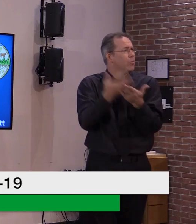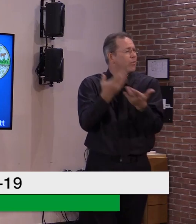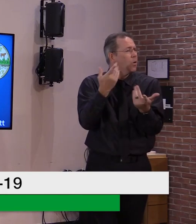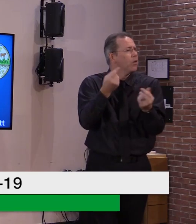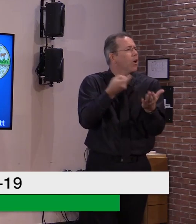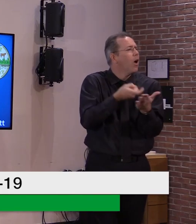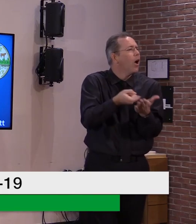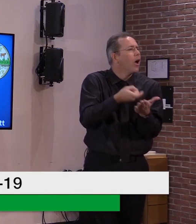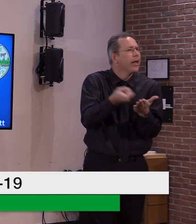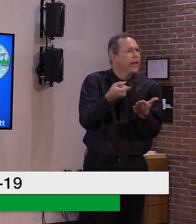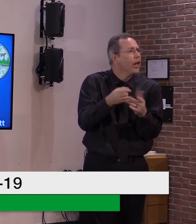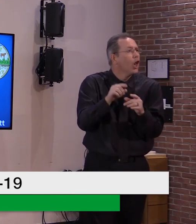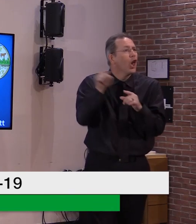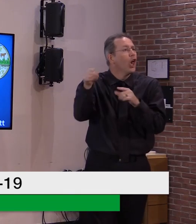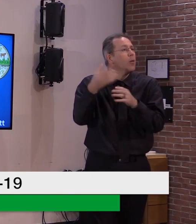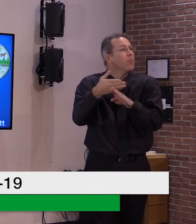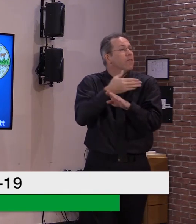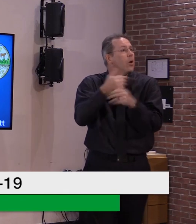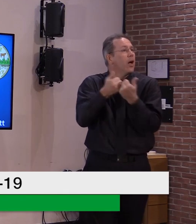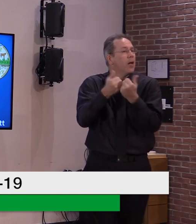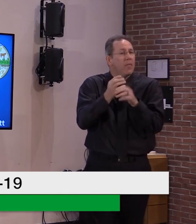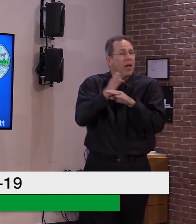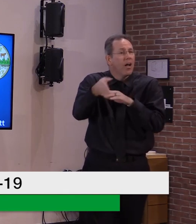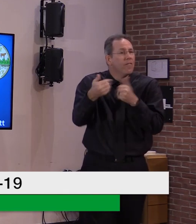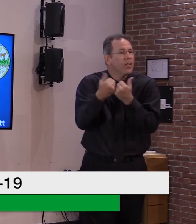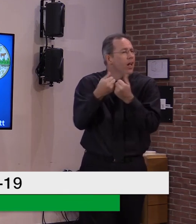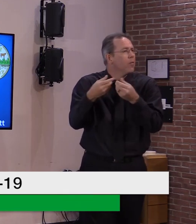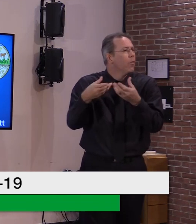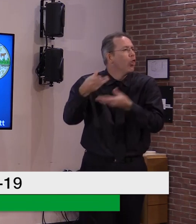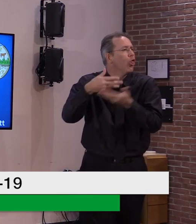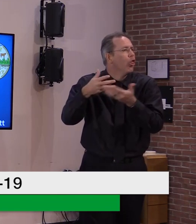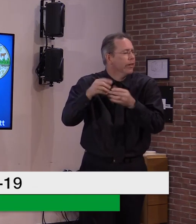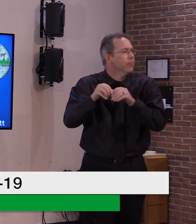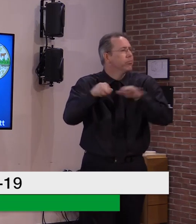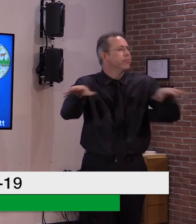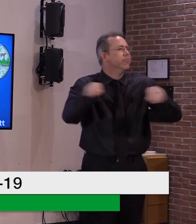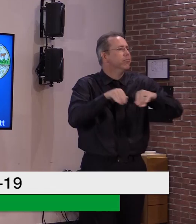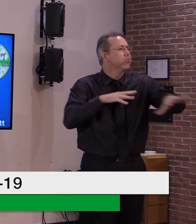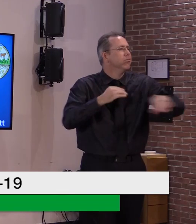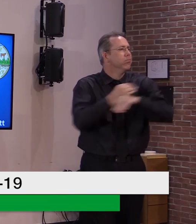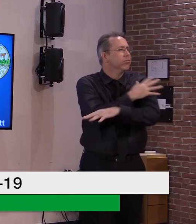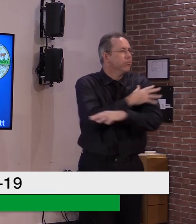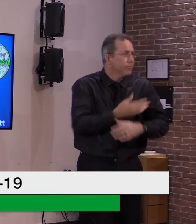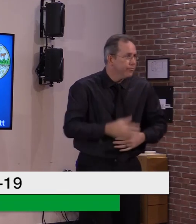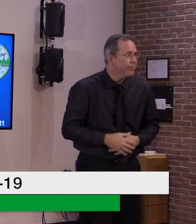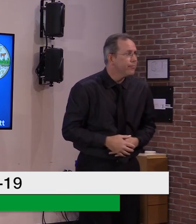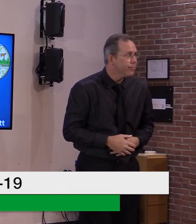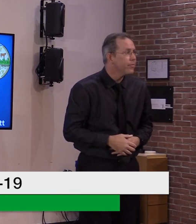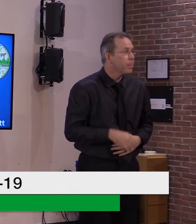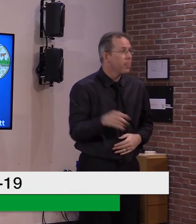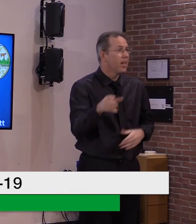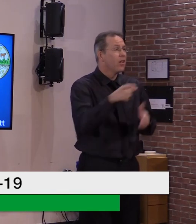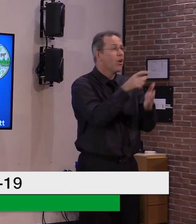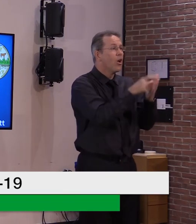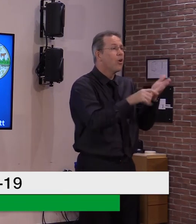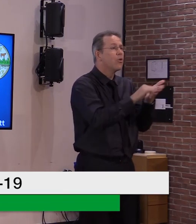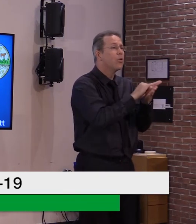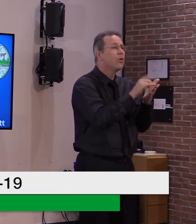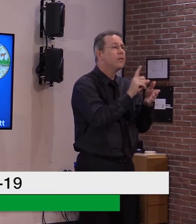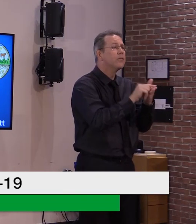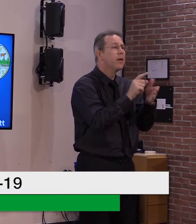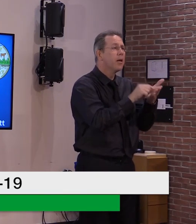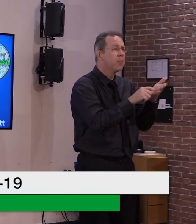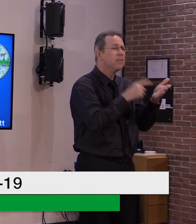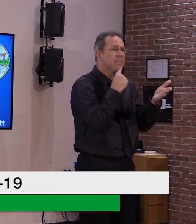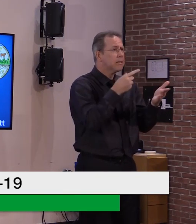good work vermonters have done and the vast experience we've had since march to account for them for